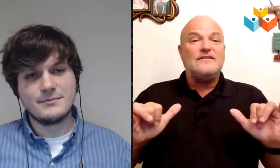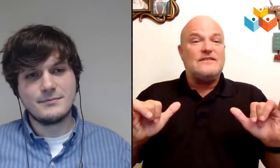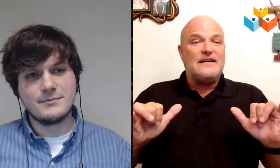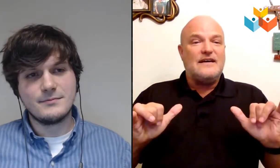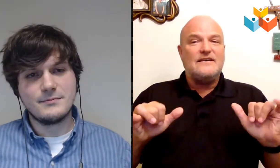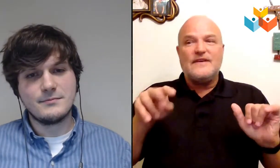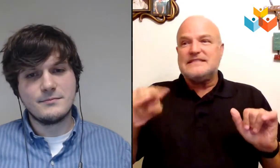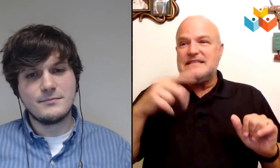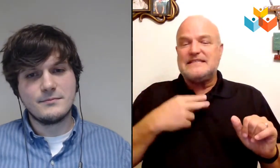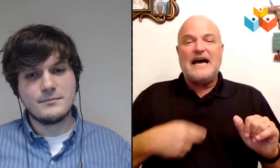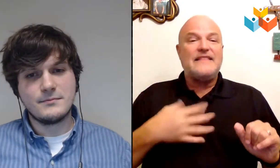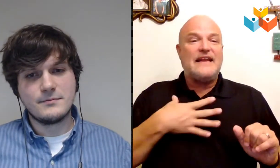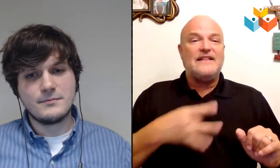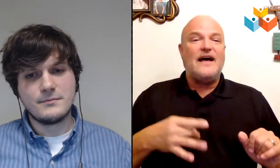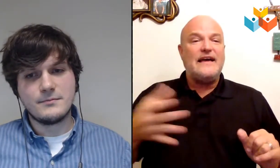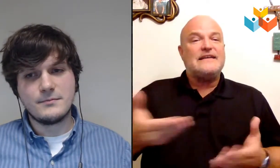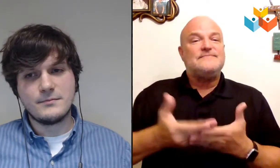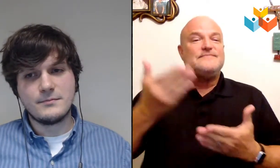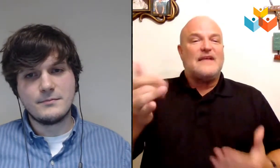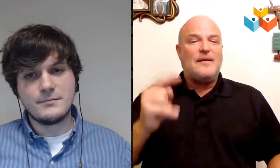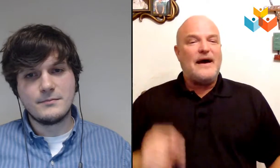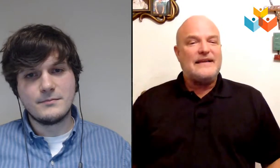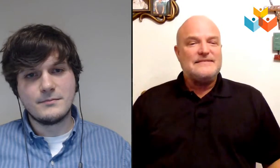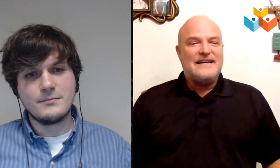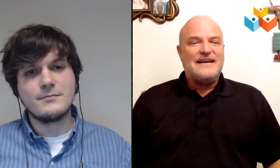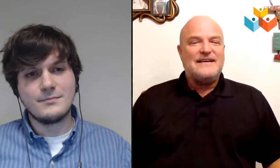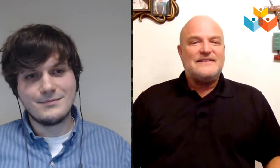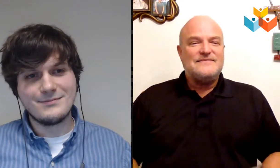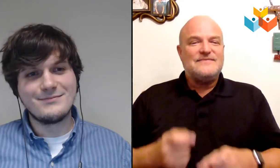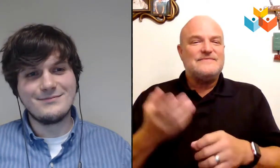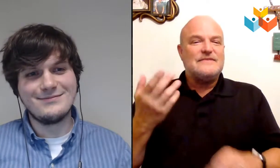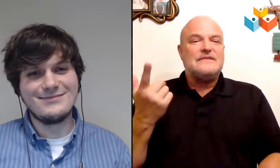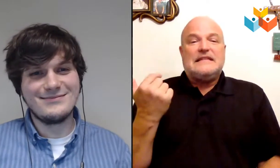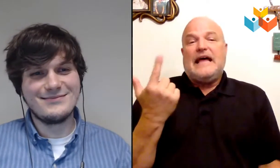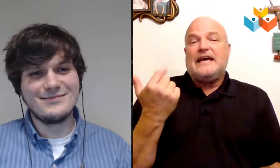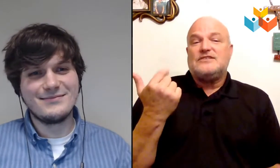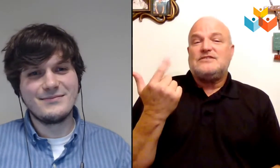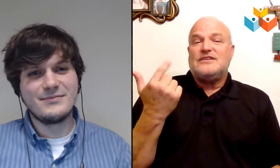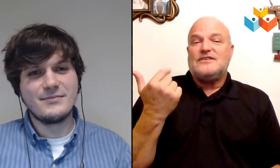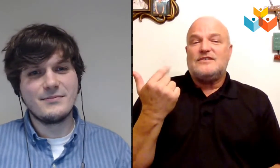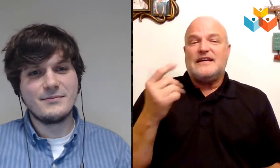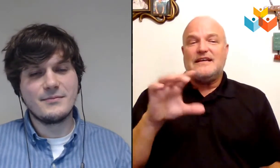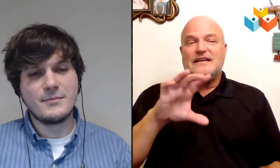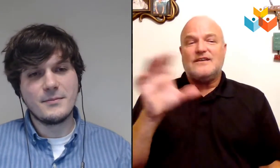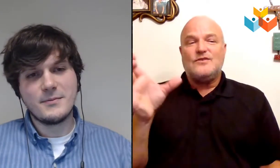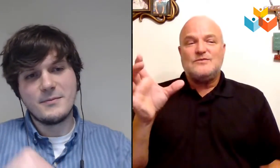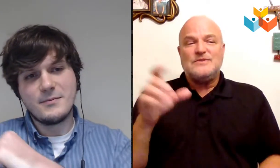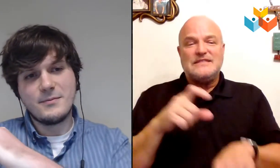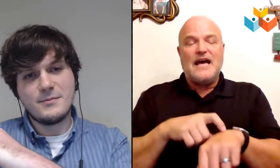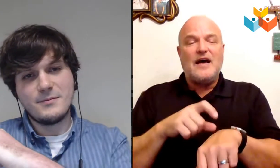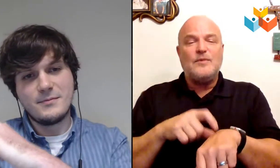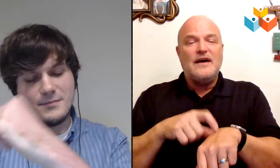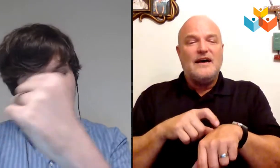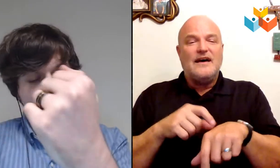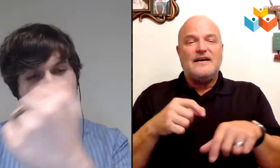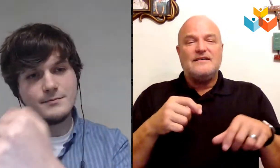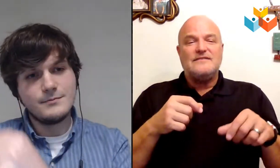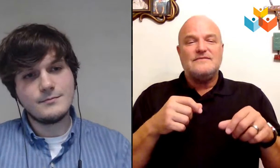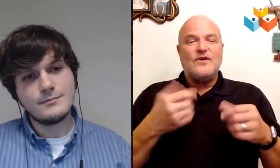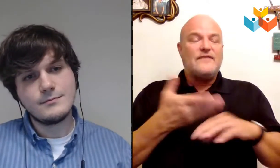I still, if I see a tie that I like, I buy it. Last year at Christmas